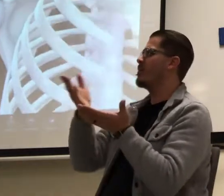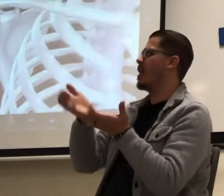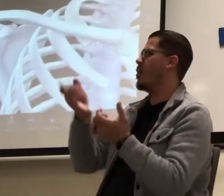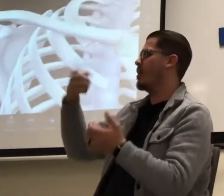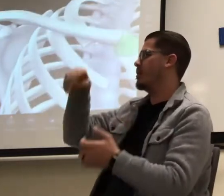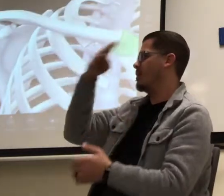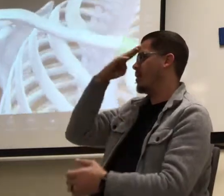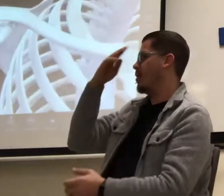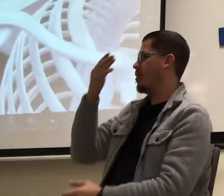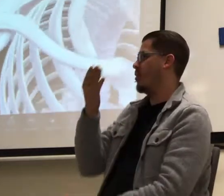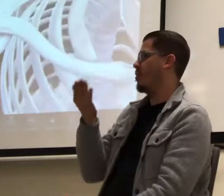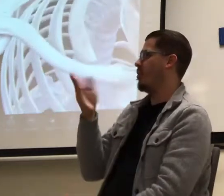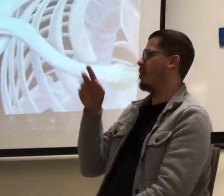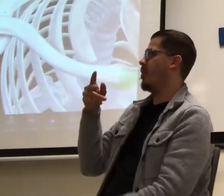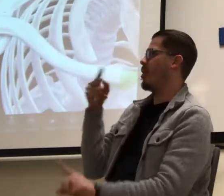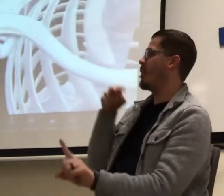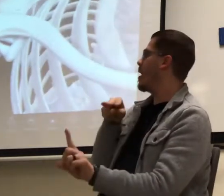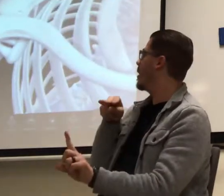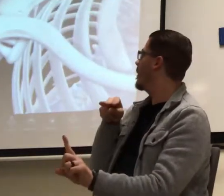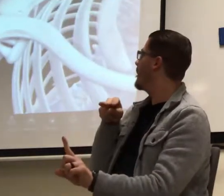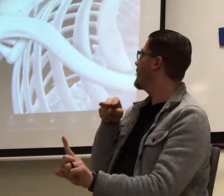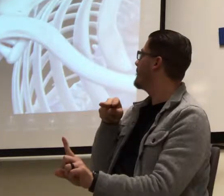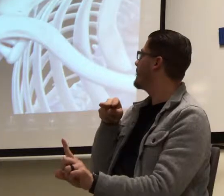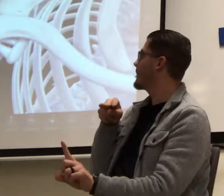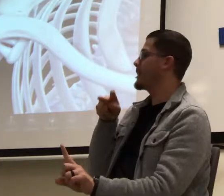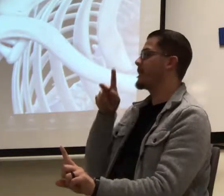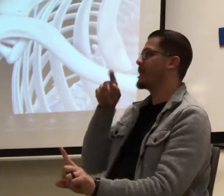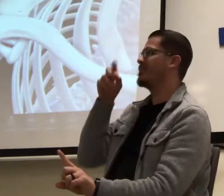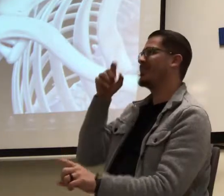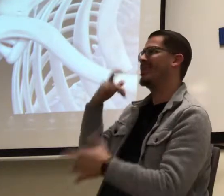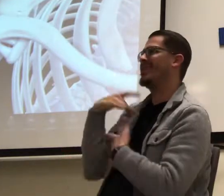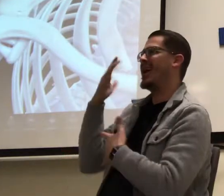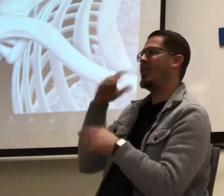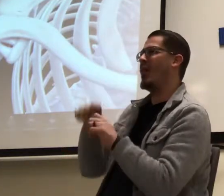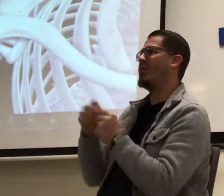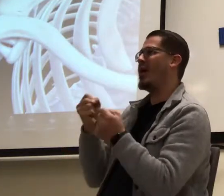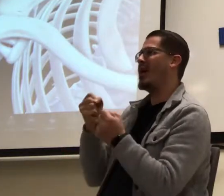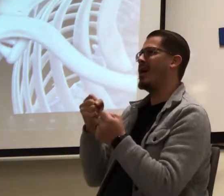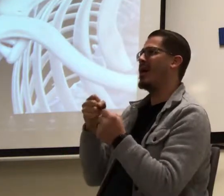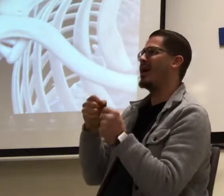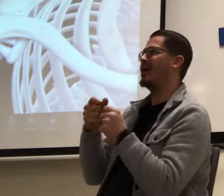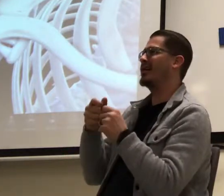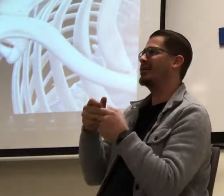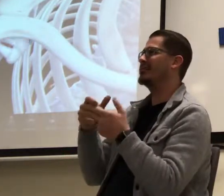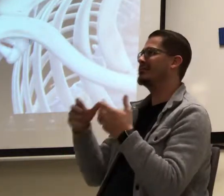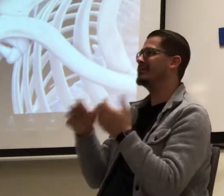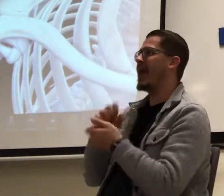on this side here, because they're prone to rupture and sprain.